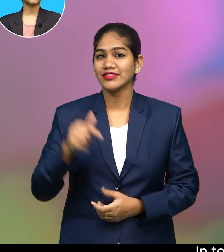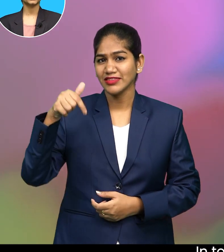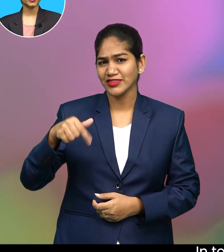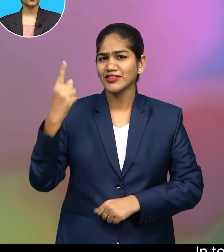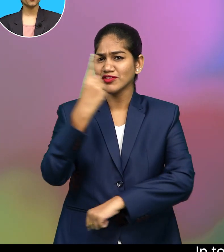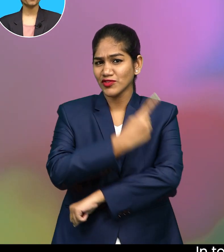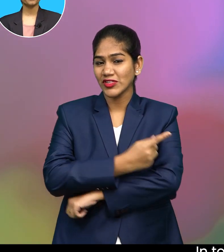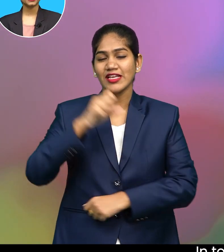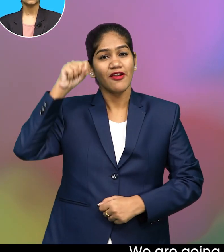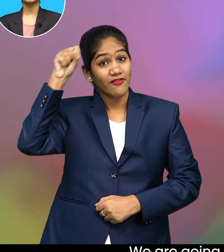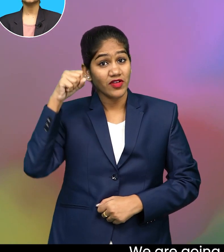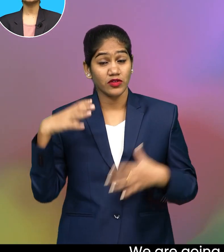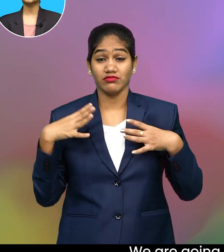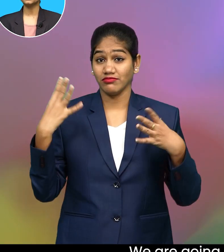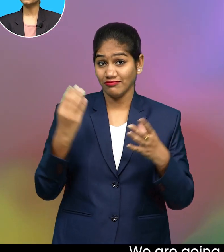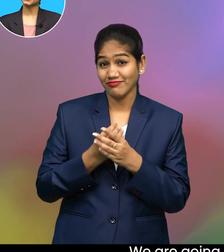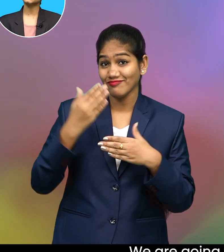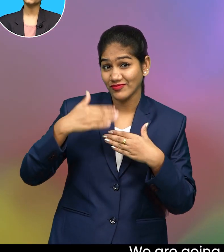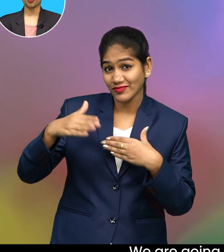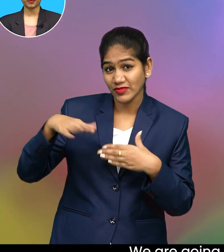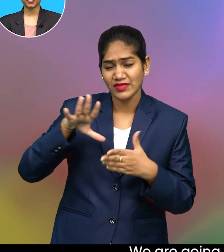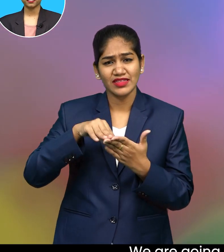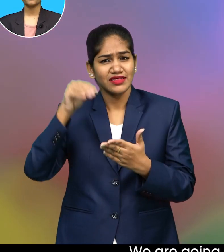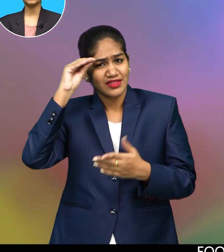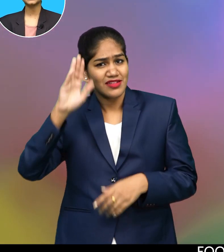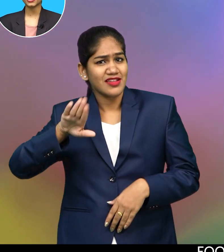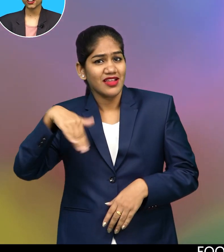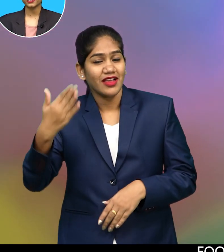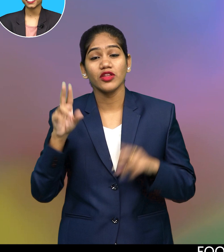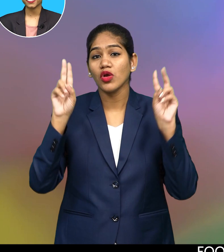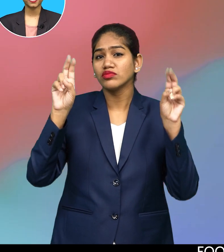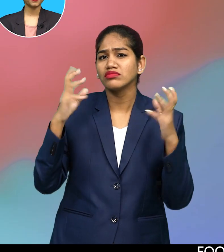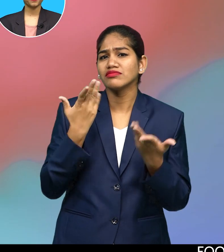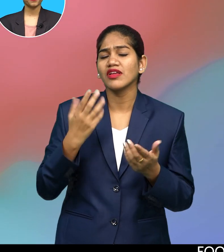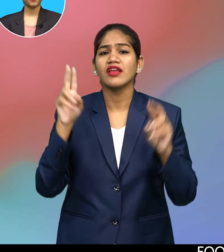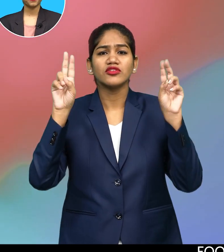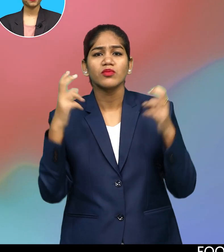In today's video, we are going to learn another topic, food security.